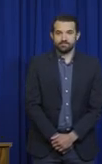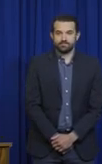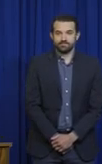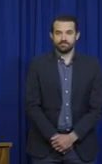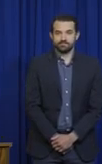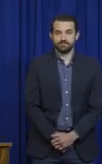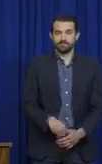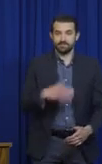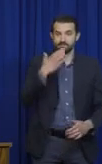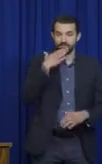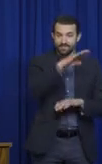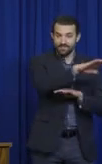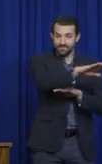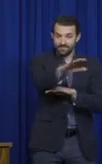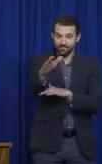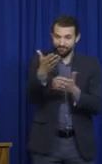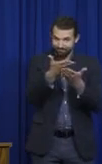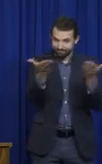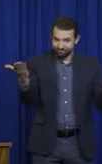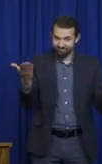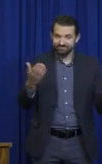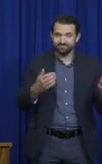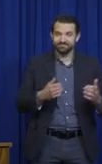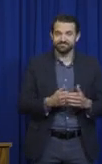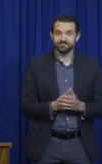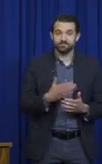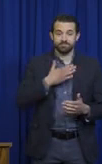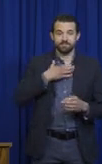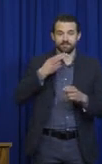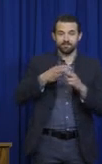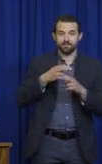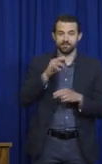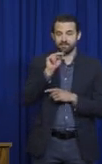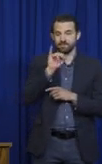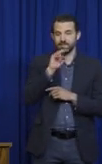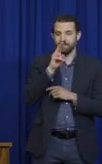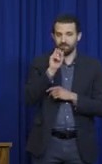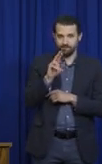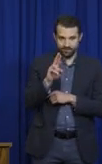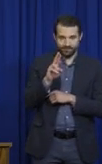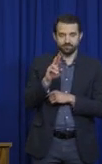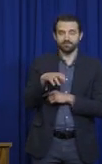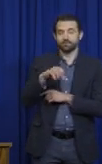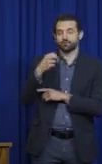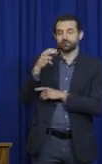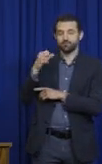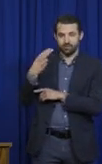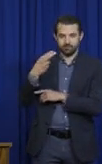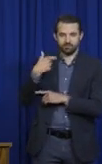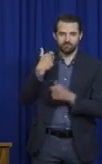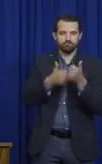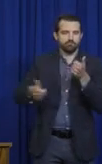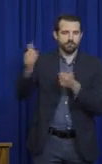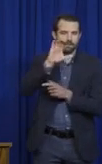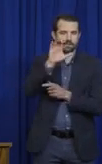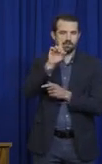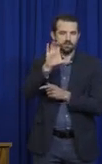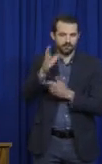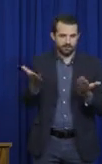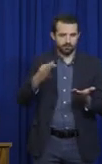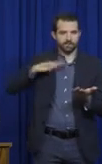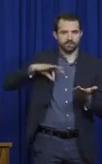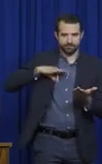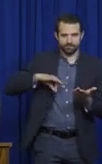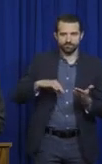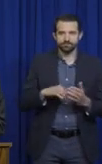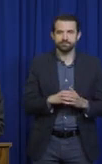Good afternoon, ladies and gentlemen. My name is Nirav Shah, and I'm the director of the State of Maine Center for Disease Control and Prevention.